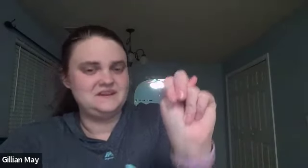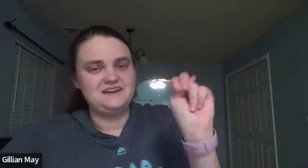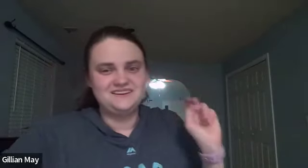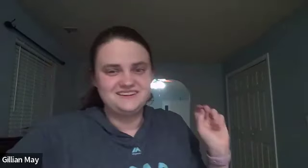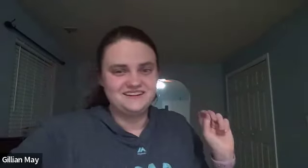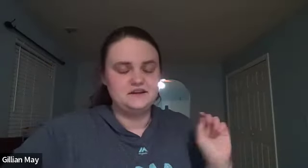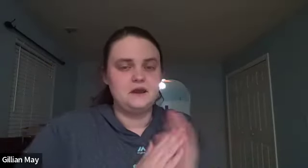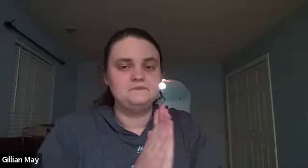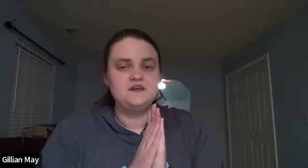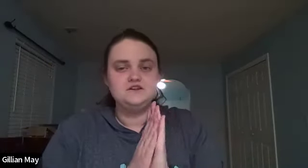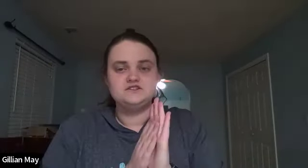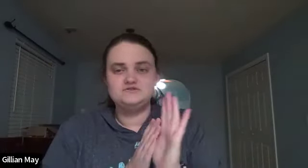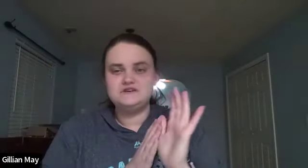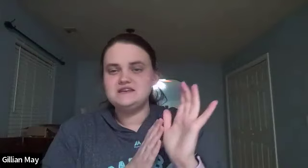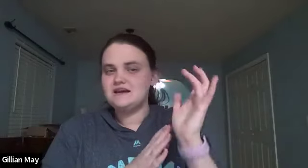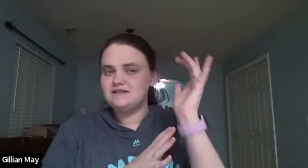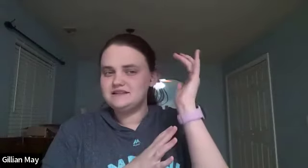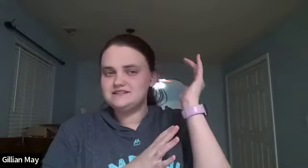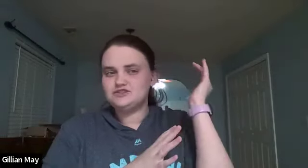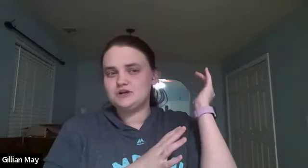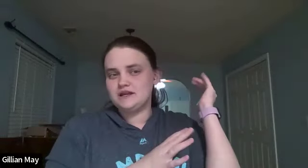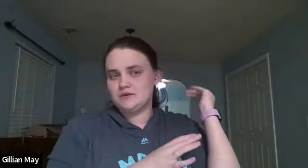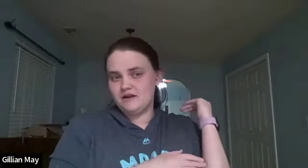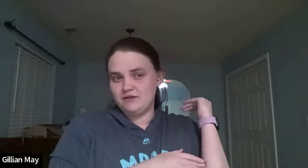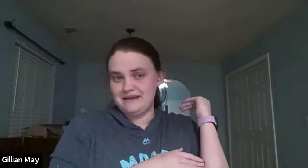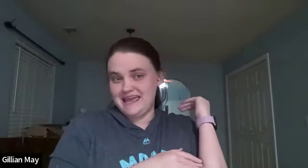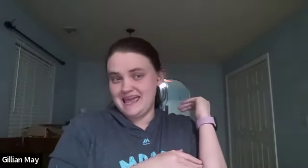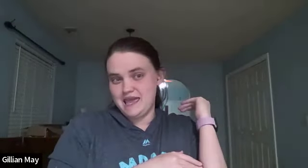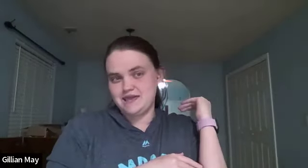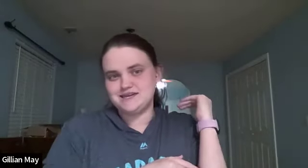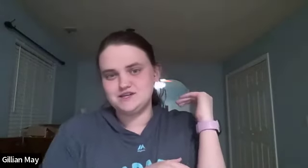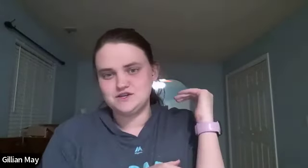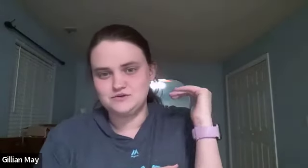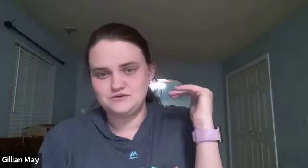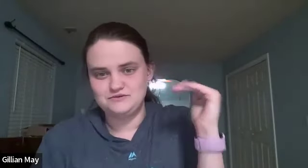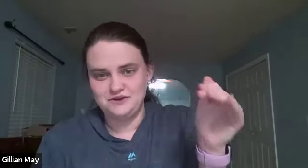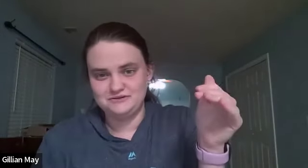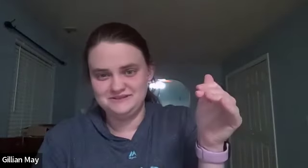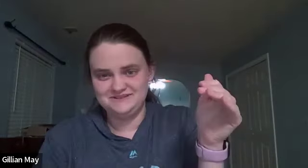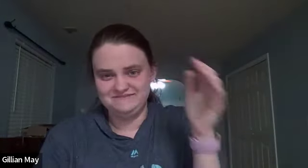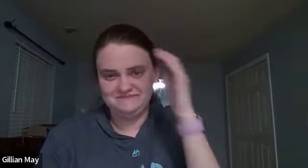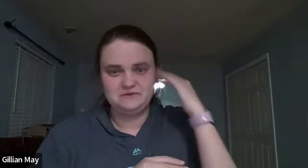Okay, good. Okay, so now let's try to go back all the way to A and go through those.